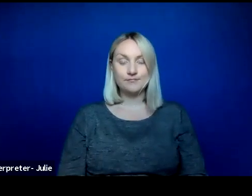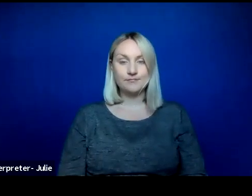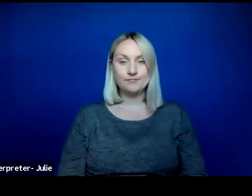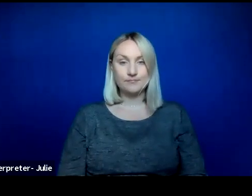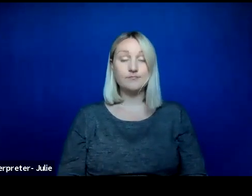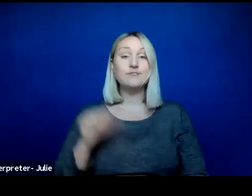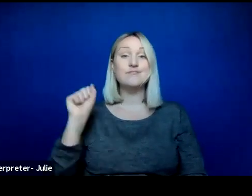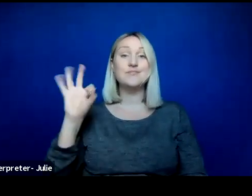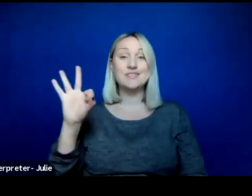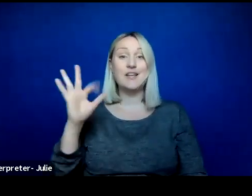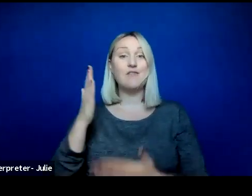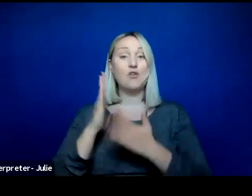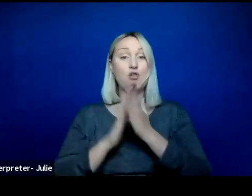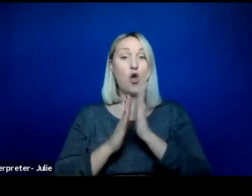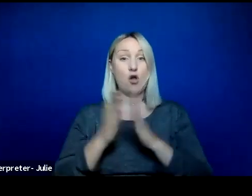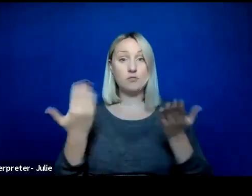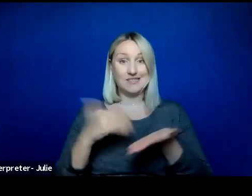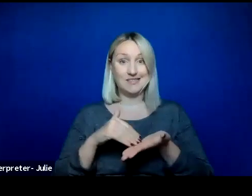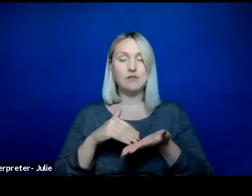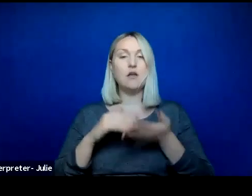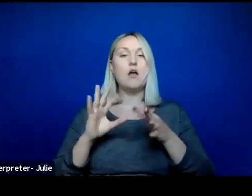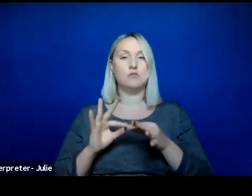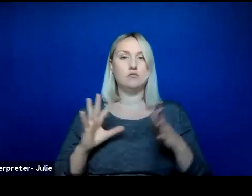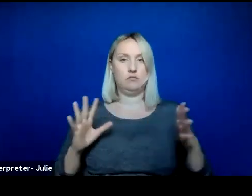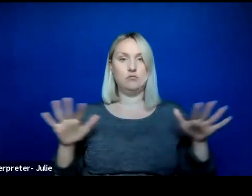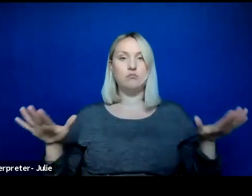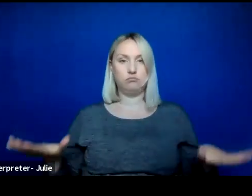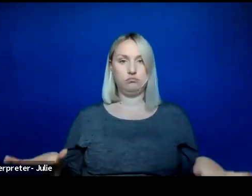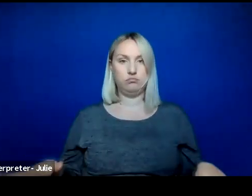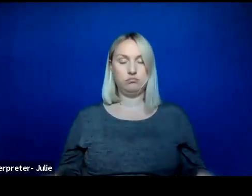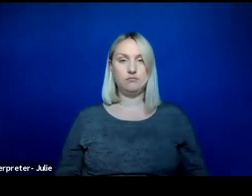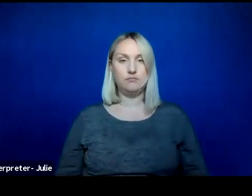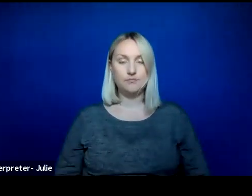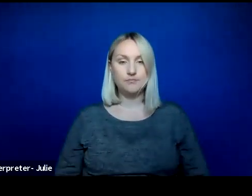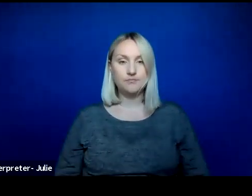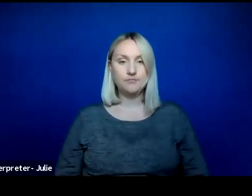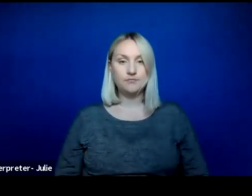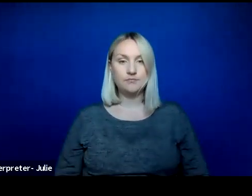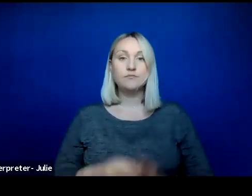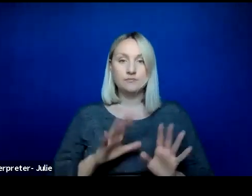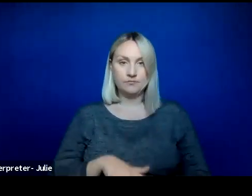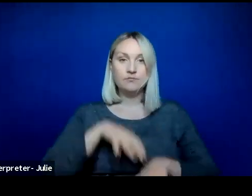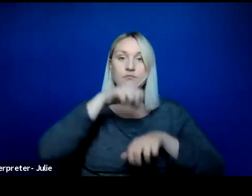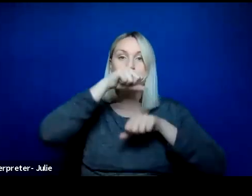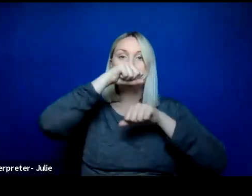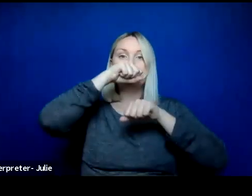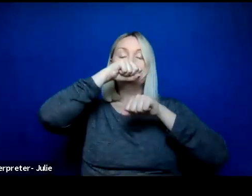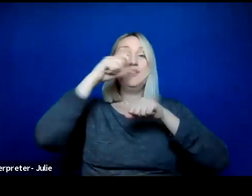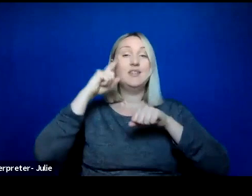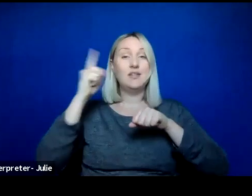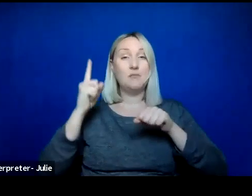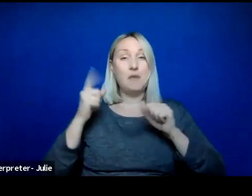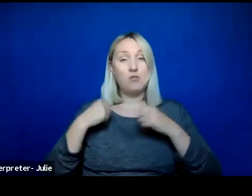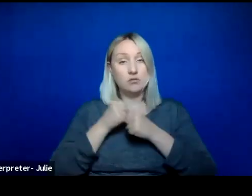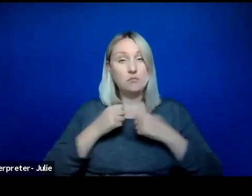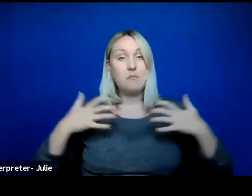If your arms are up, gently release them down. Inhale, think about lifting and